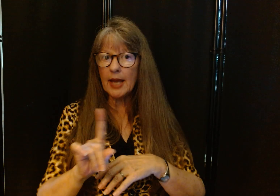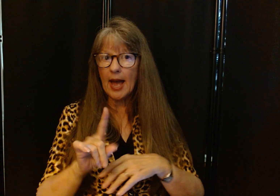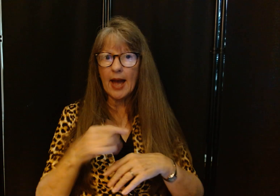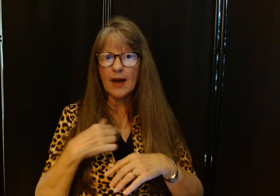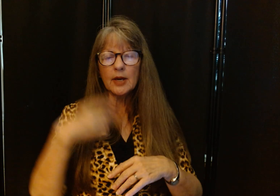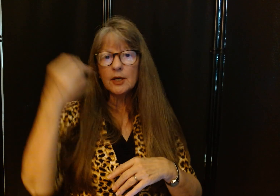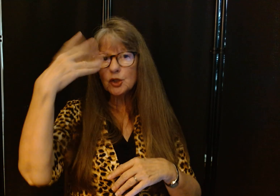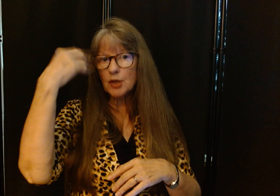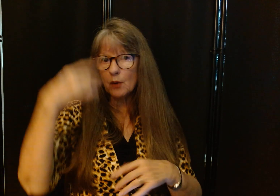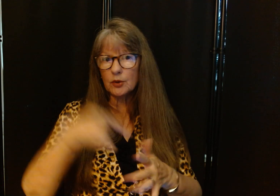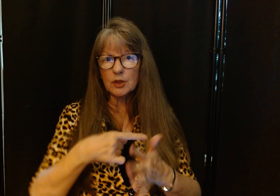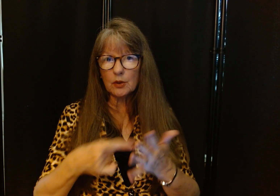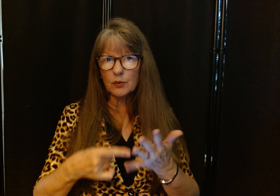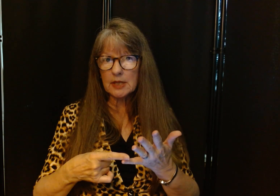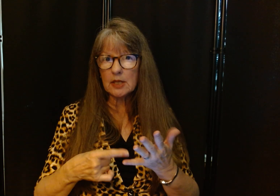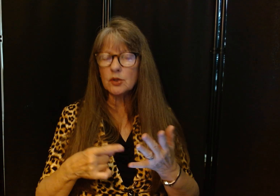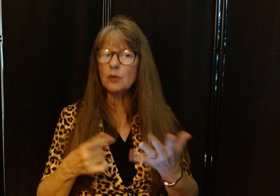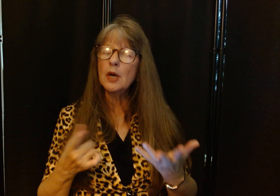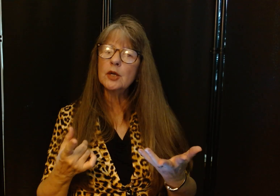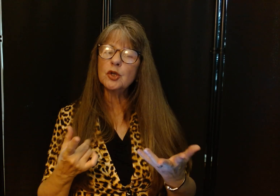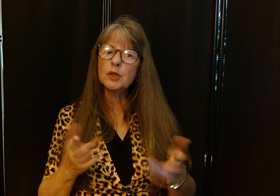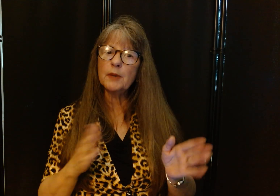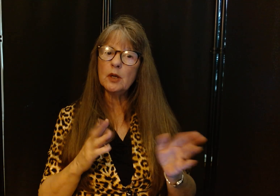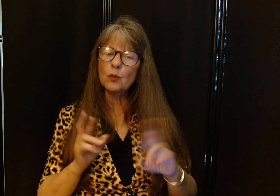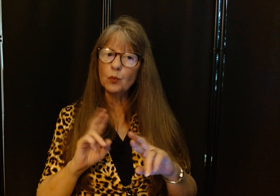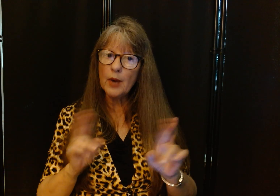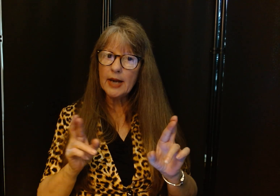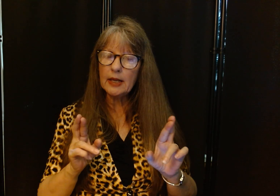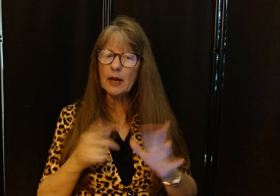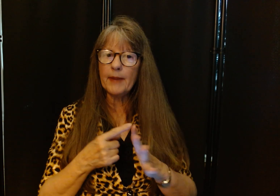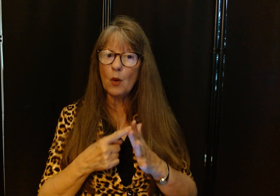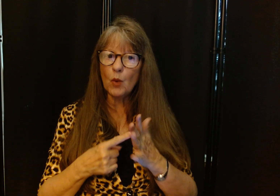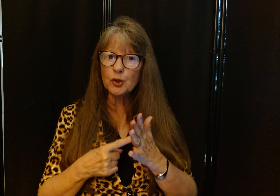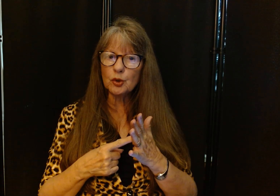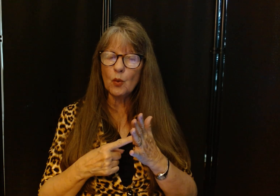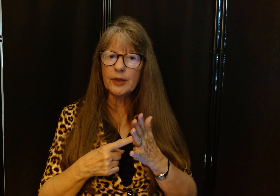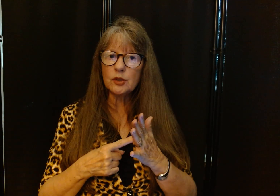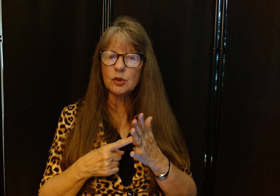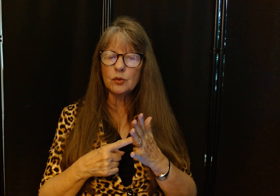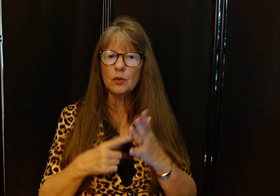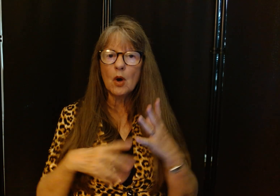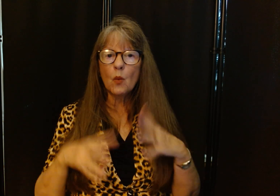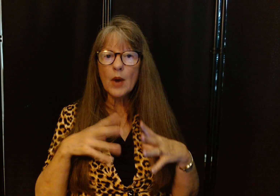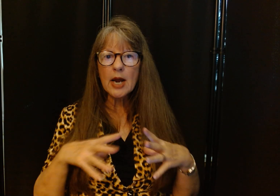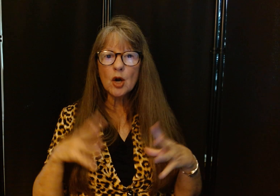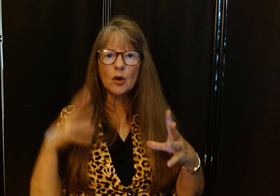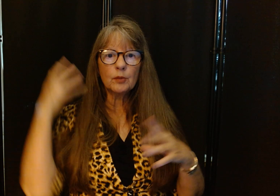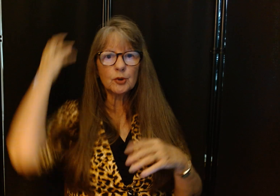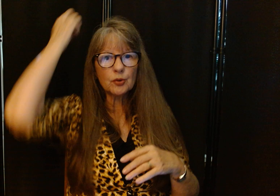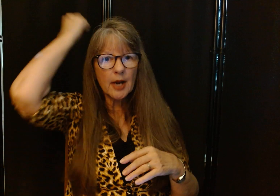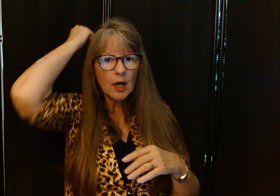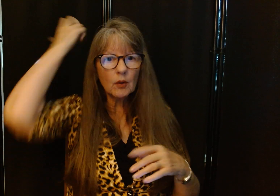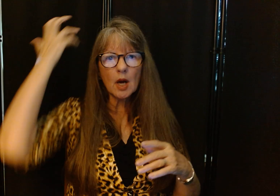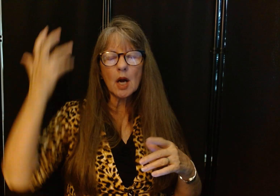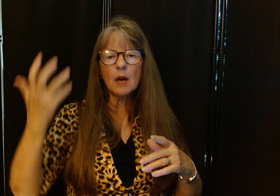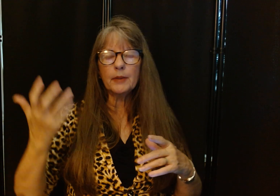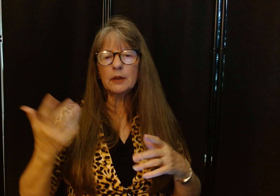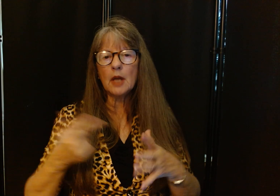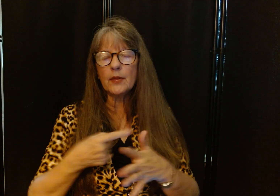have showers and those things. So just be ready about what you're going to wear and put your hair up and those things